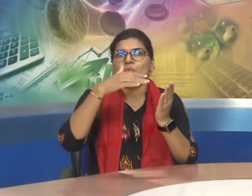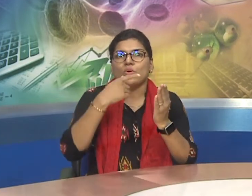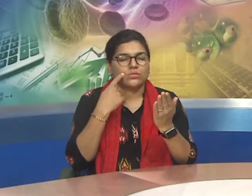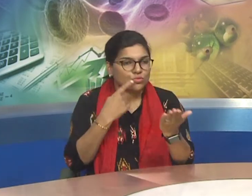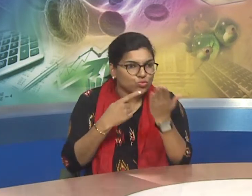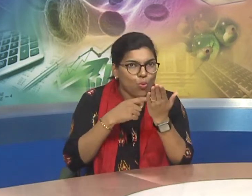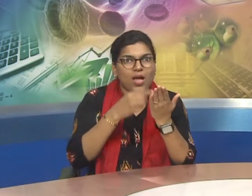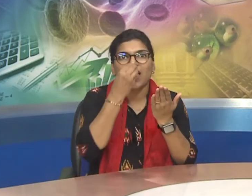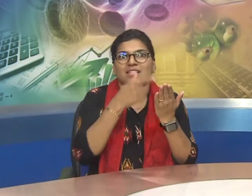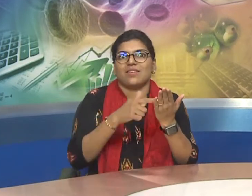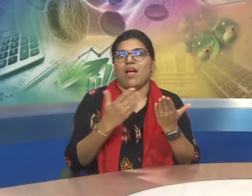available in a library.